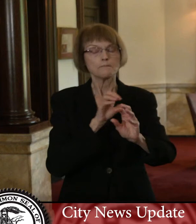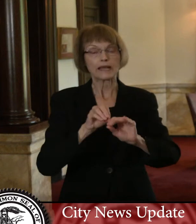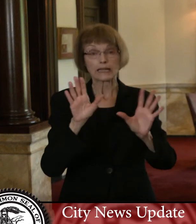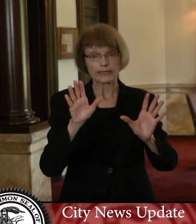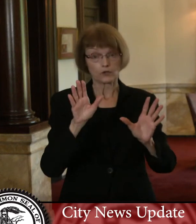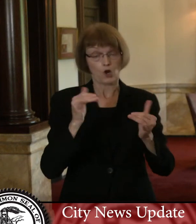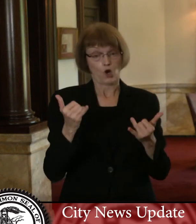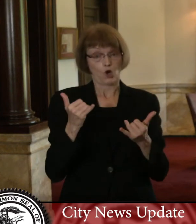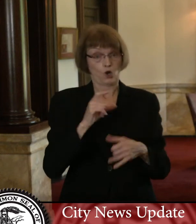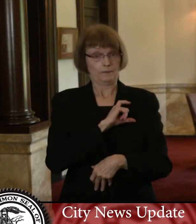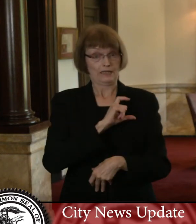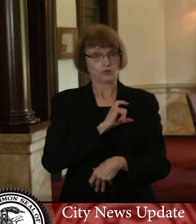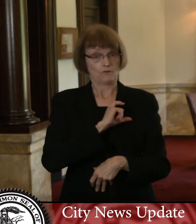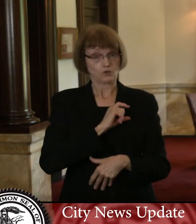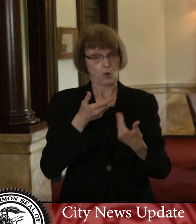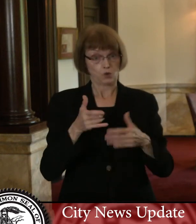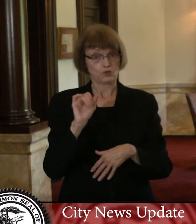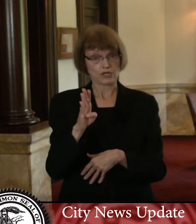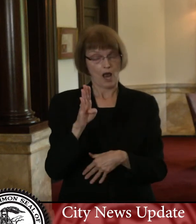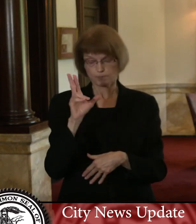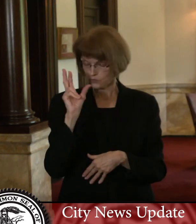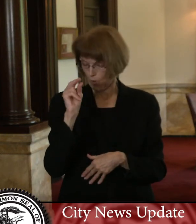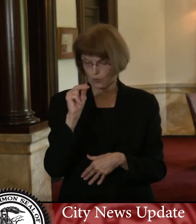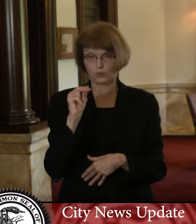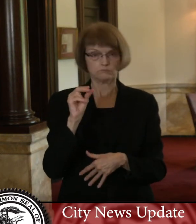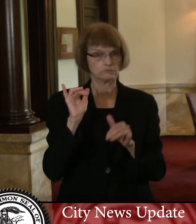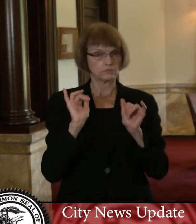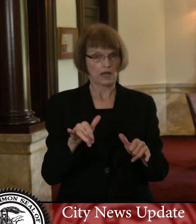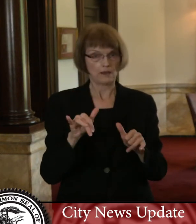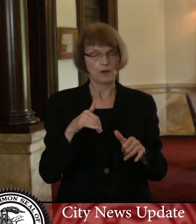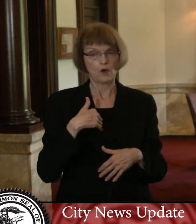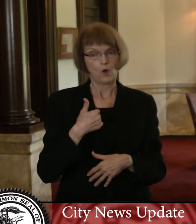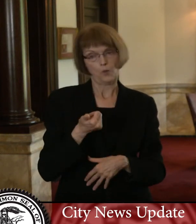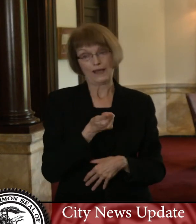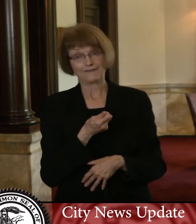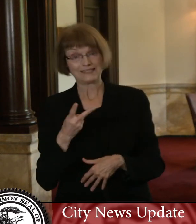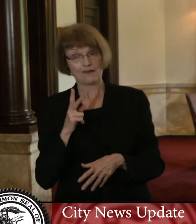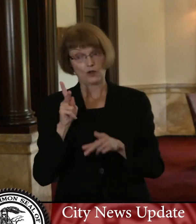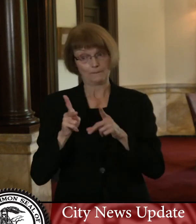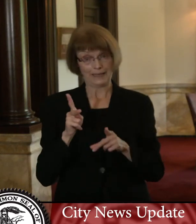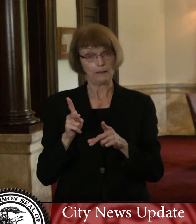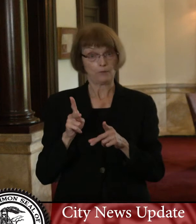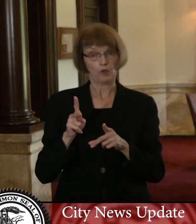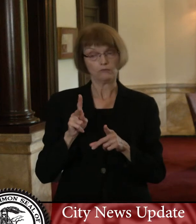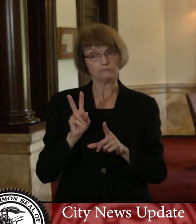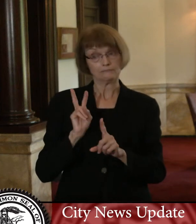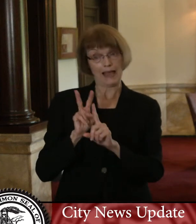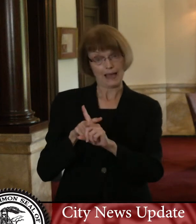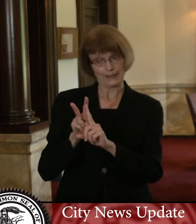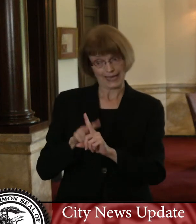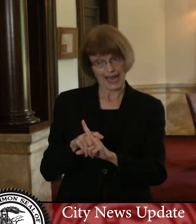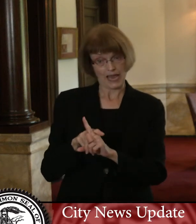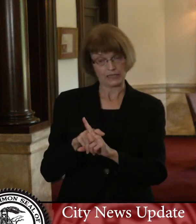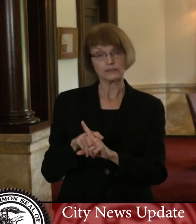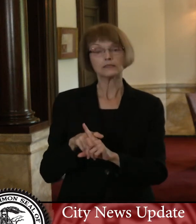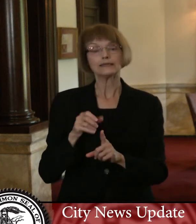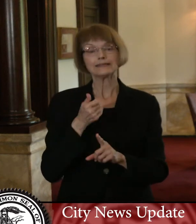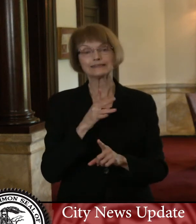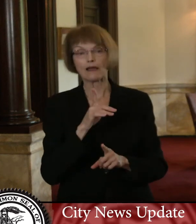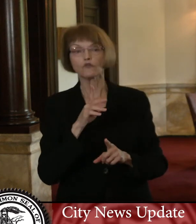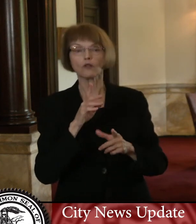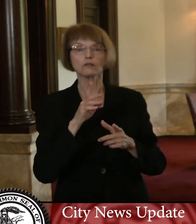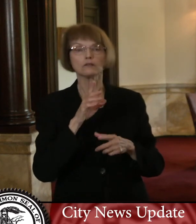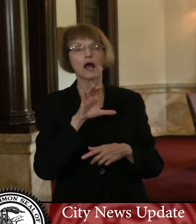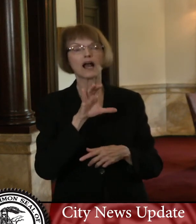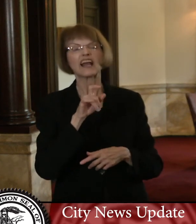the changes that we made, and we still have several applicants and cadets coming through our academies. So there